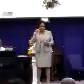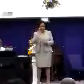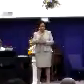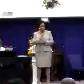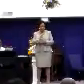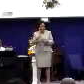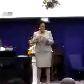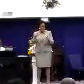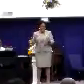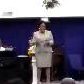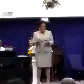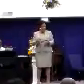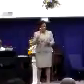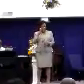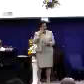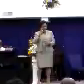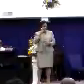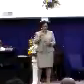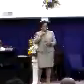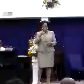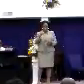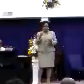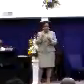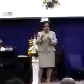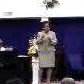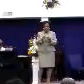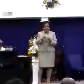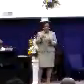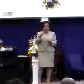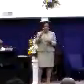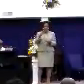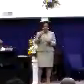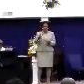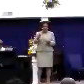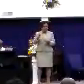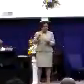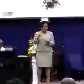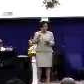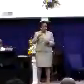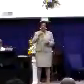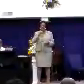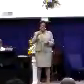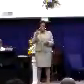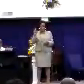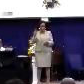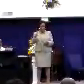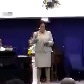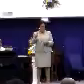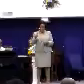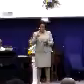card by, listen. Somebody say, well, I don't have no money to buy no K-50. You don't need no money. All you gotta do is rent it when you need